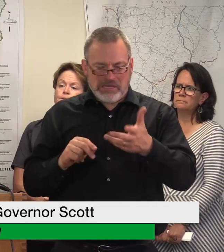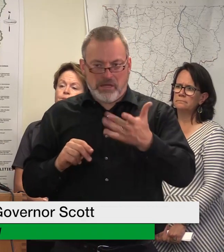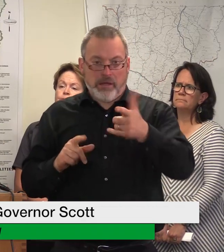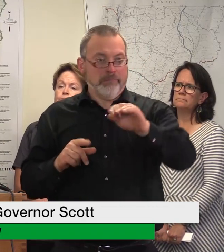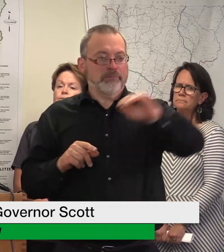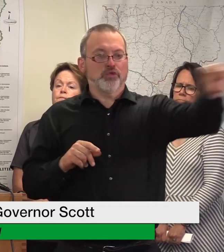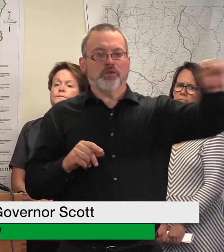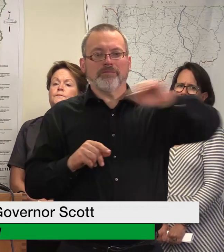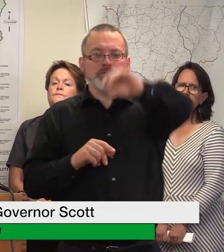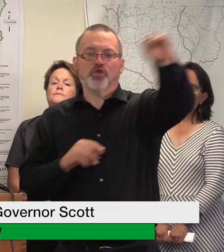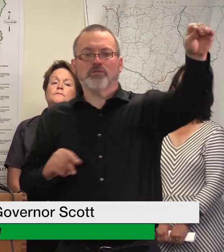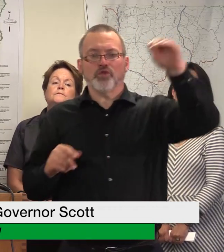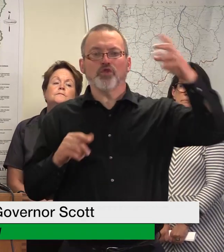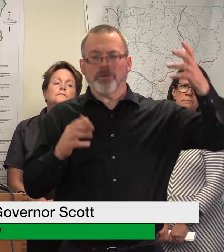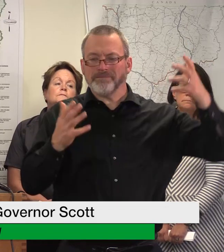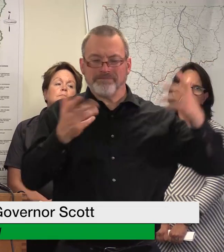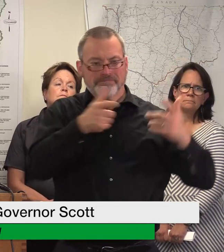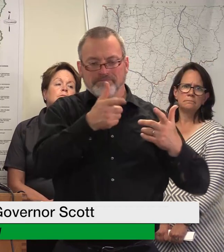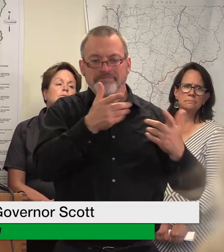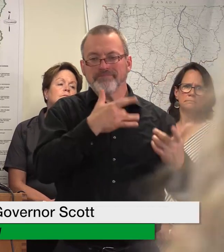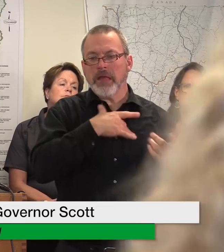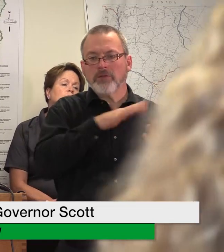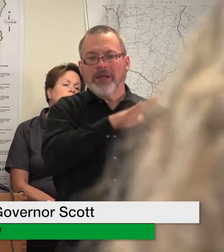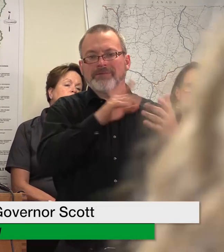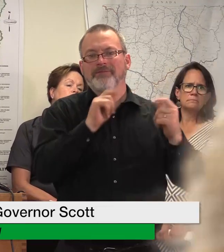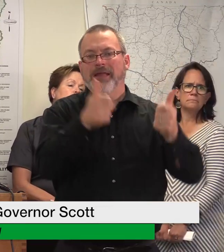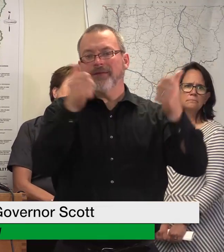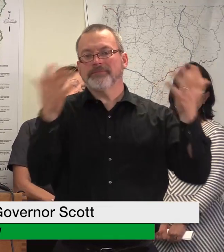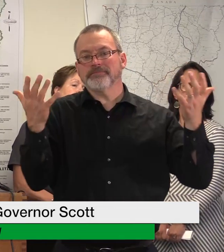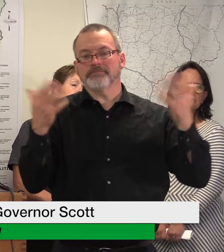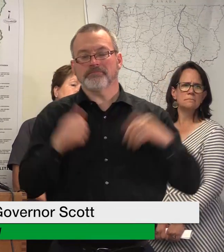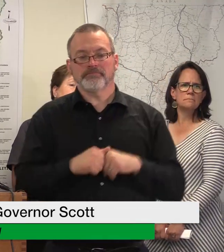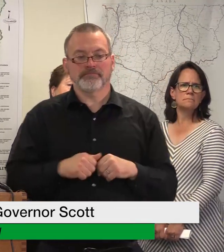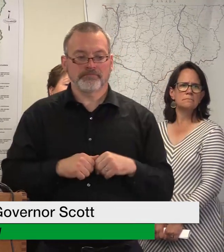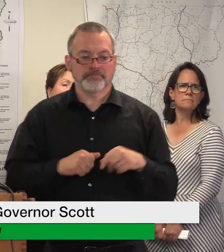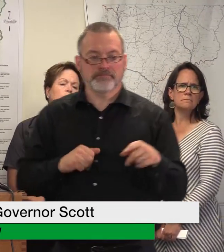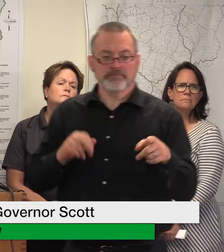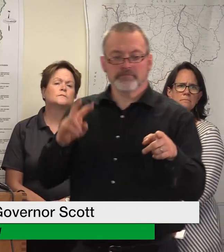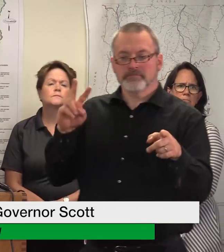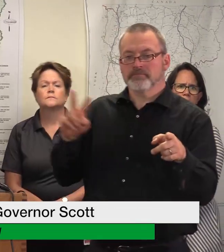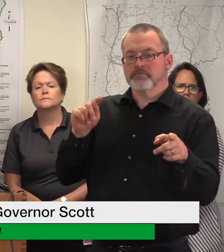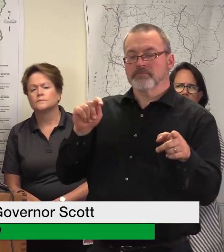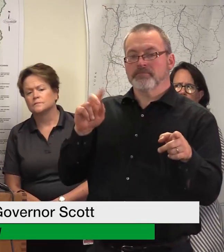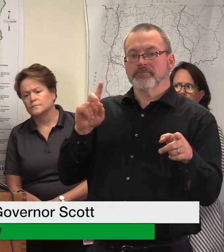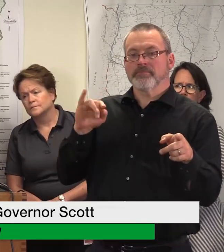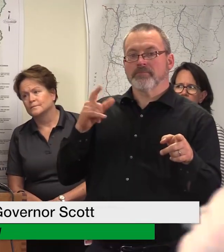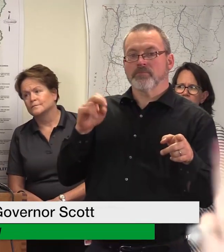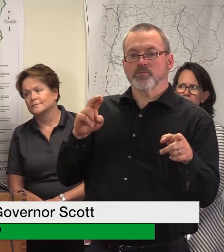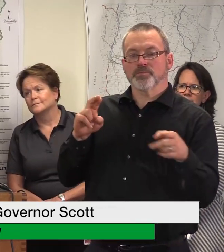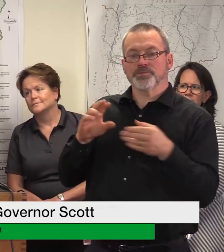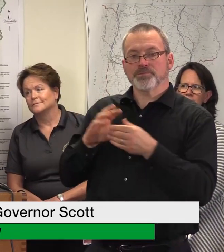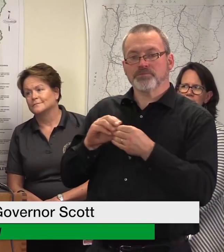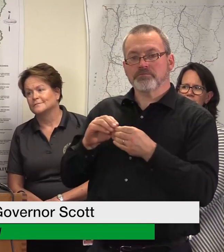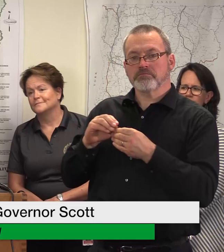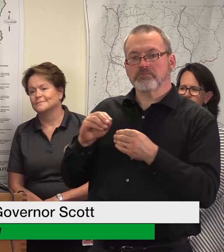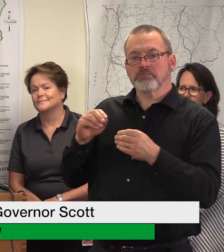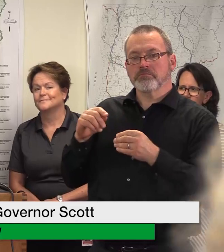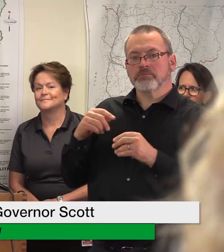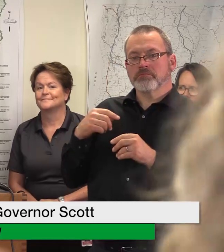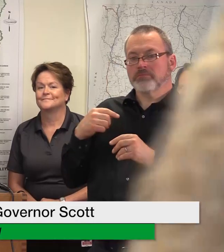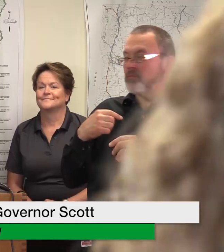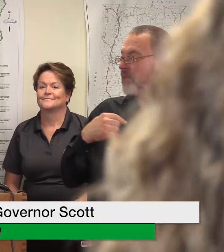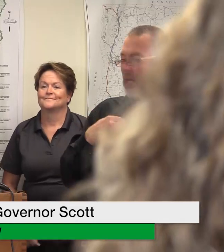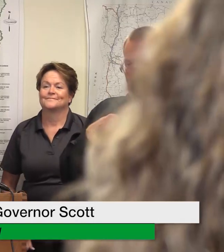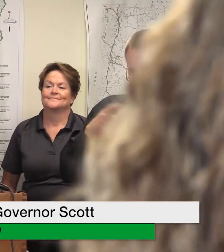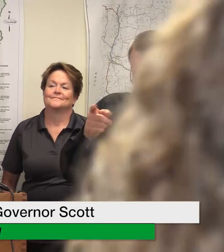them. On a completely different topic. I mean, I can escape. Oh, was it, do you call